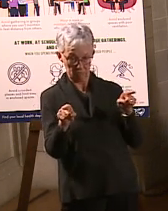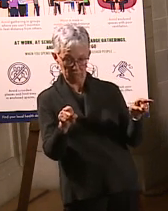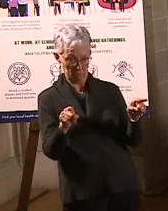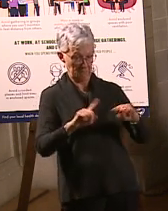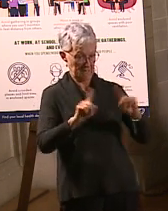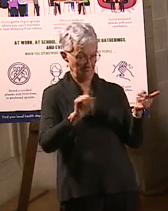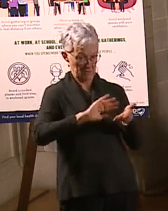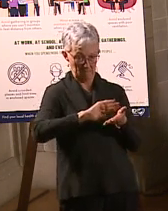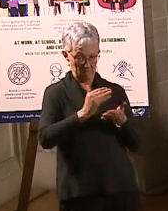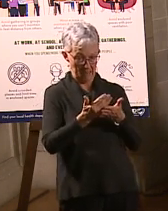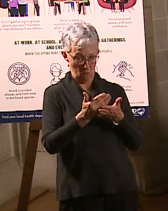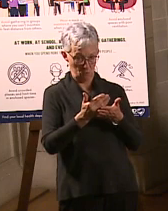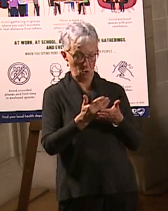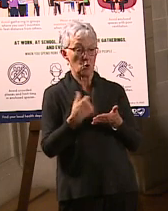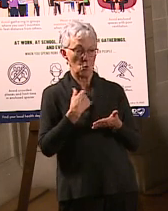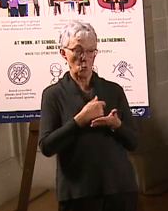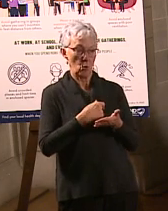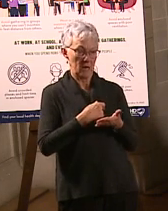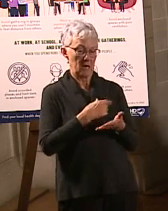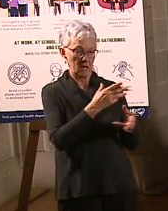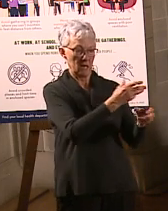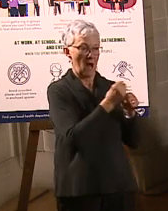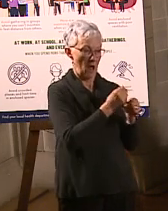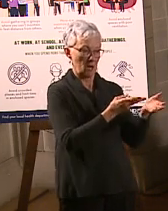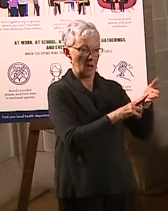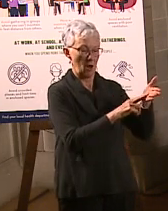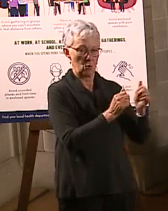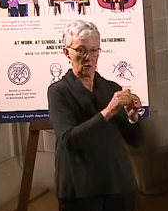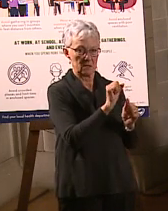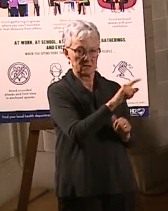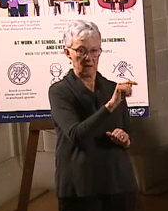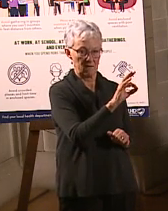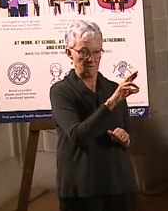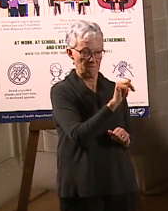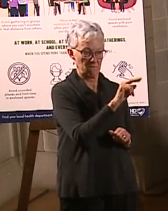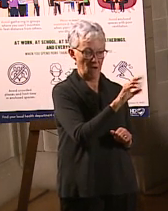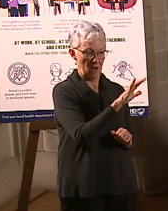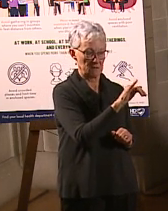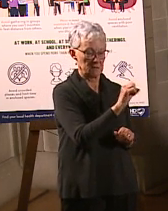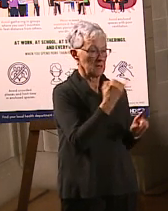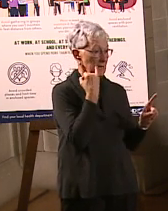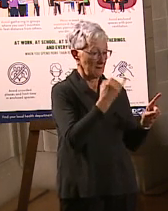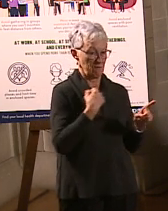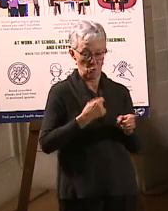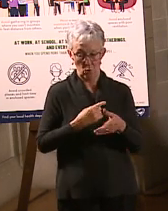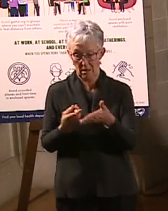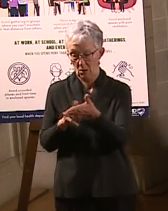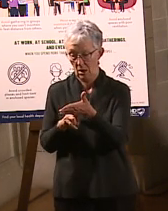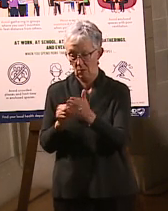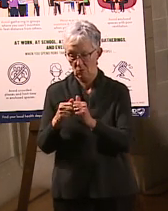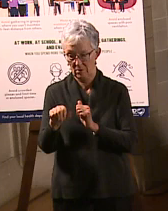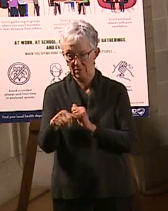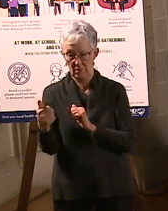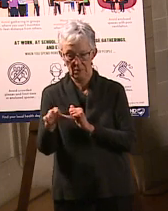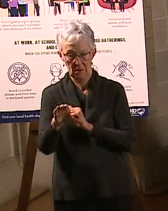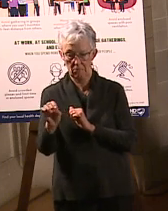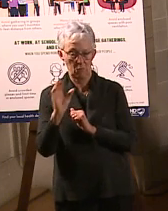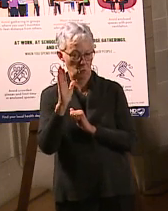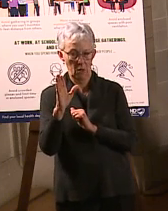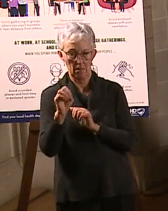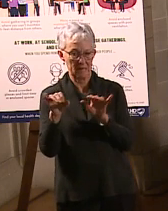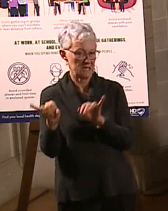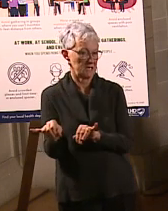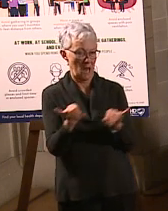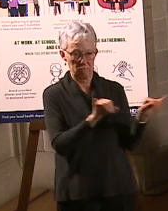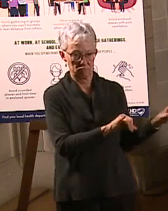St. Francis and gone with Promise Ship, we'd be paying almost about the same amount of money. Yeah. And again, I mean, are